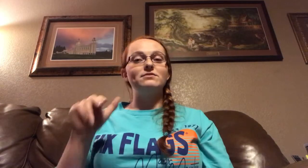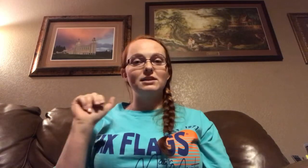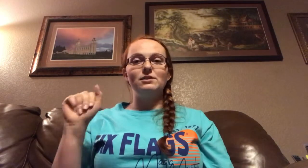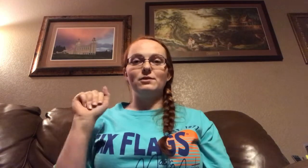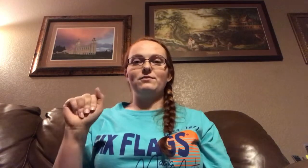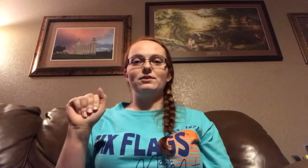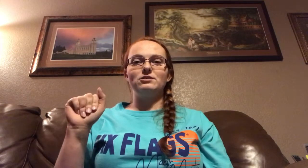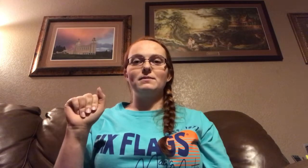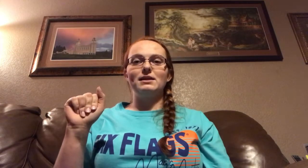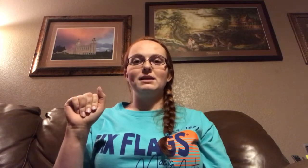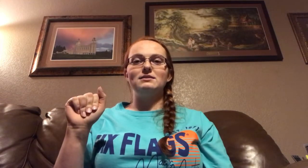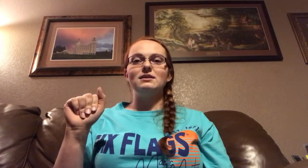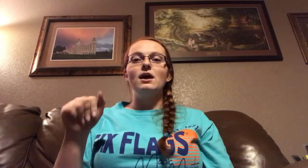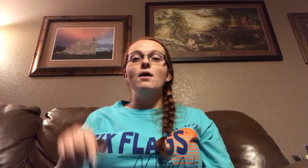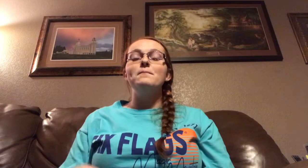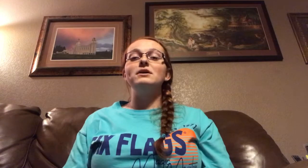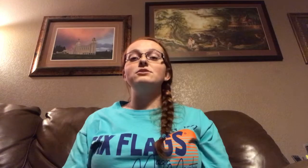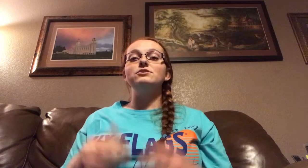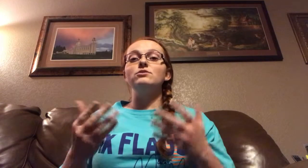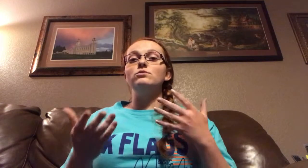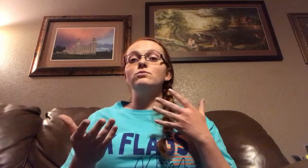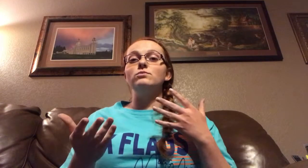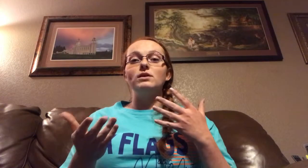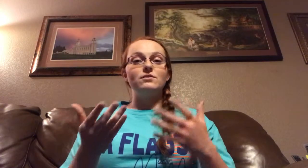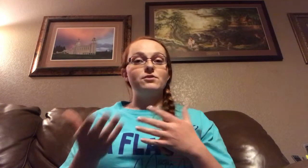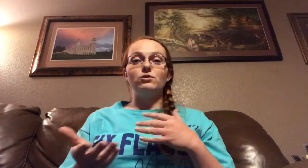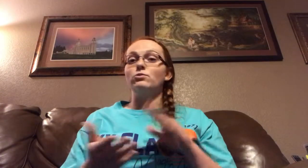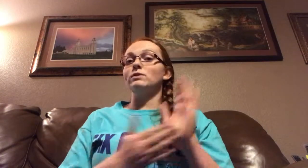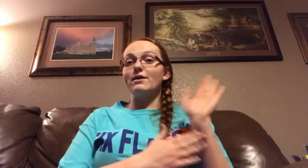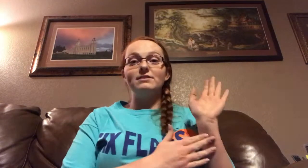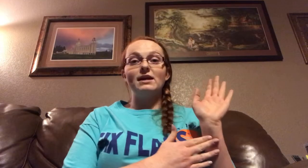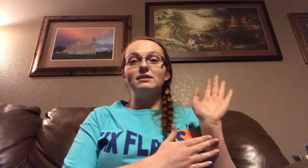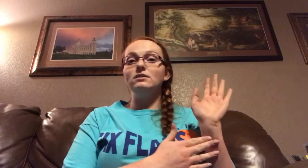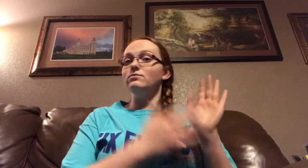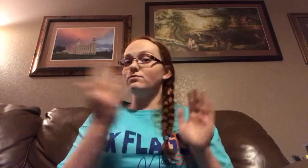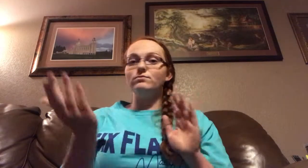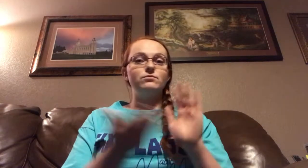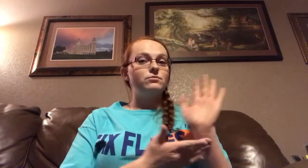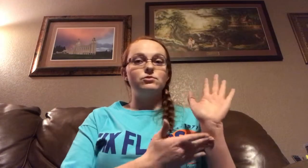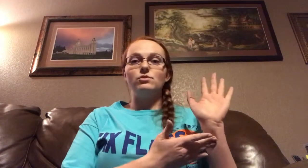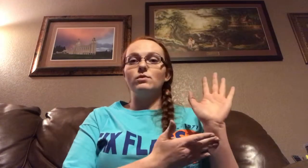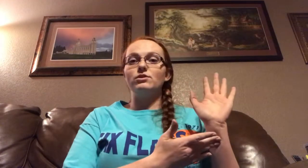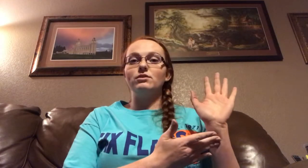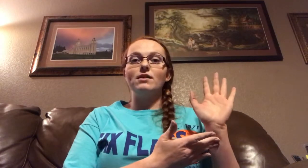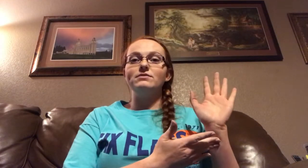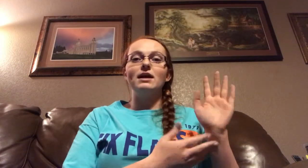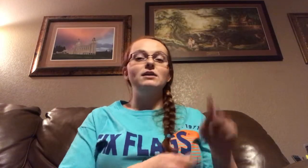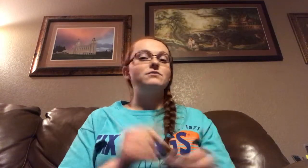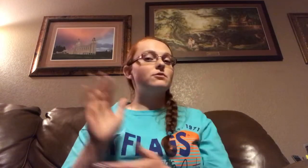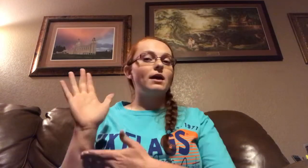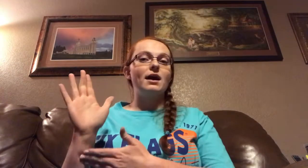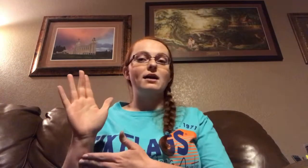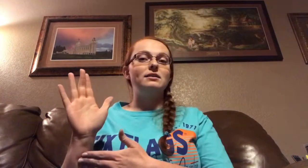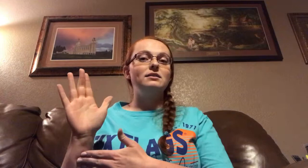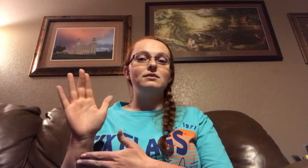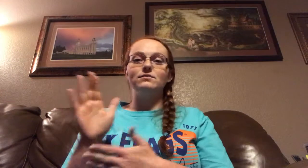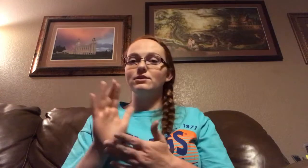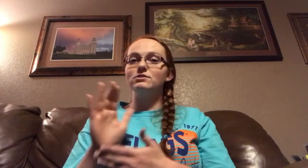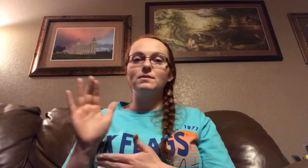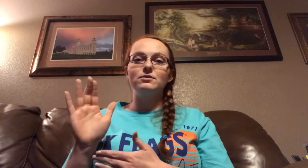definitely where your finger spelling is. Make sure if you're left-handed, do it with your left hand. If you're right-handed, then finger spell with your